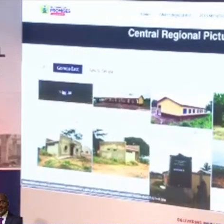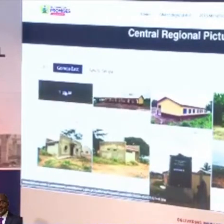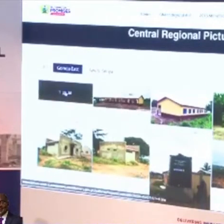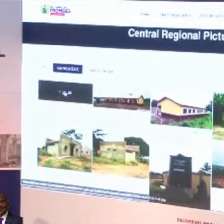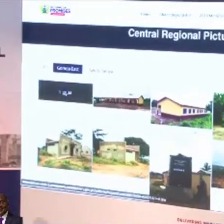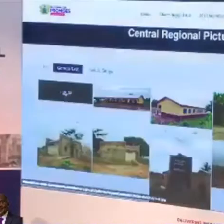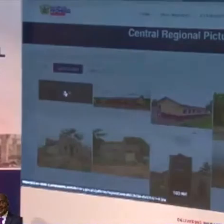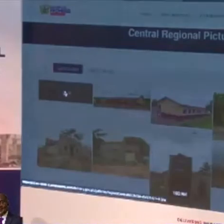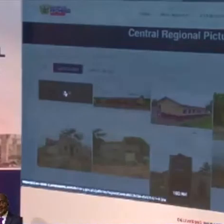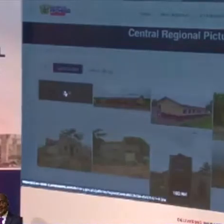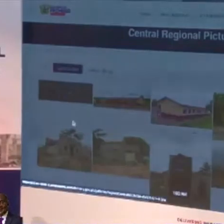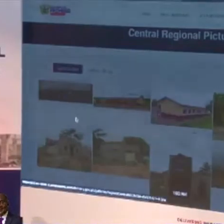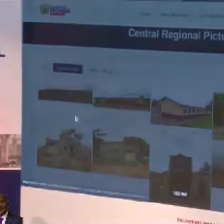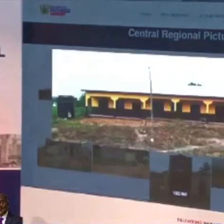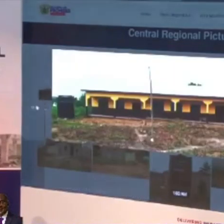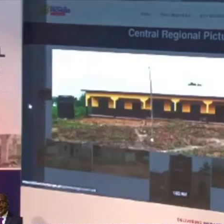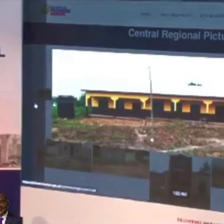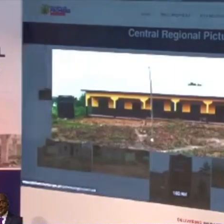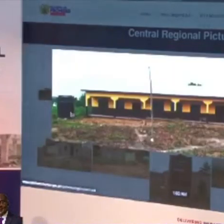happening.